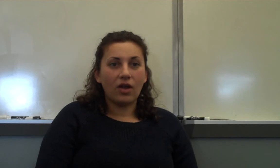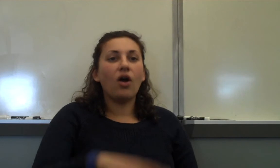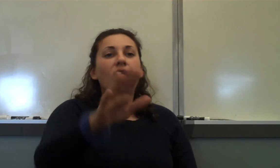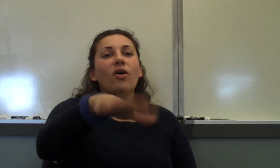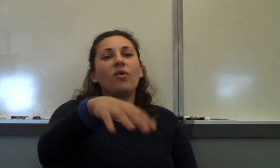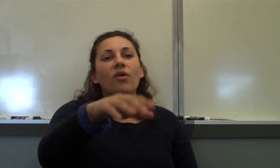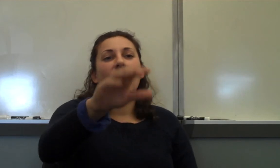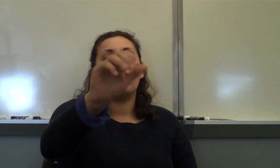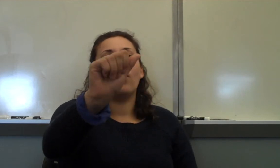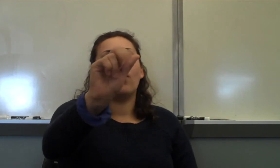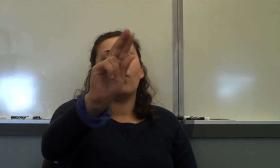Oh.